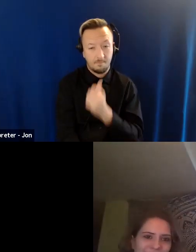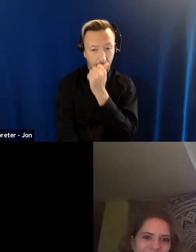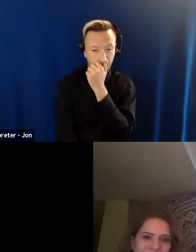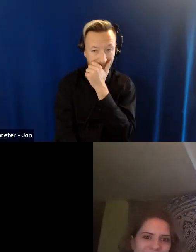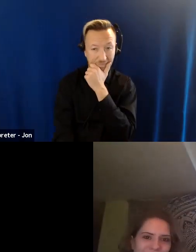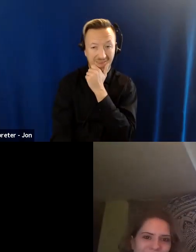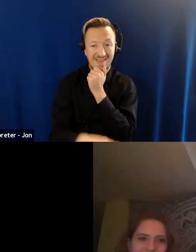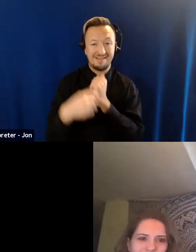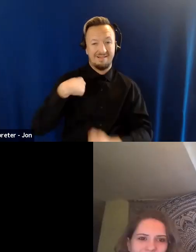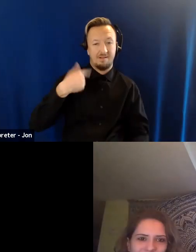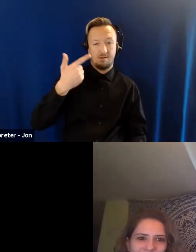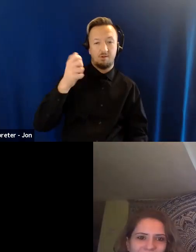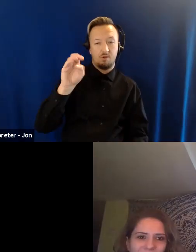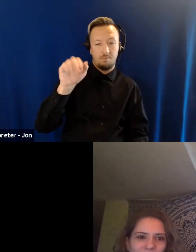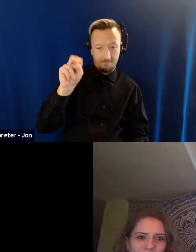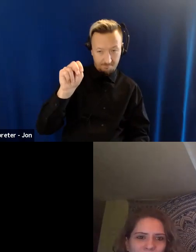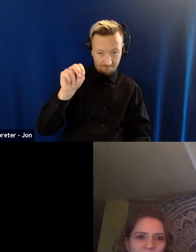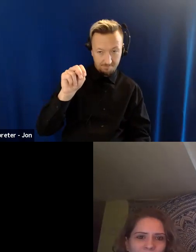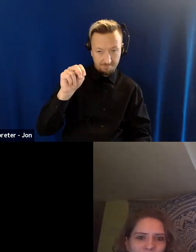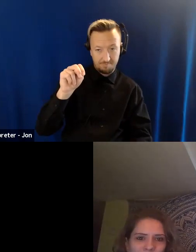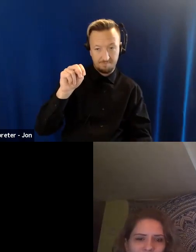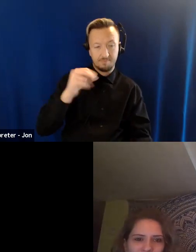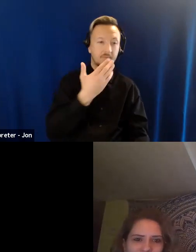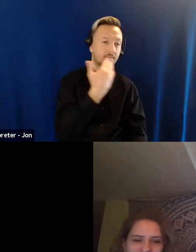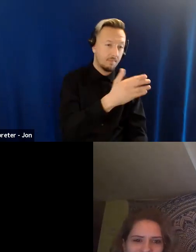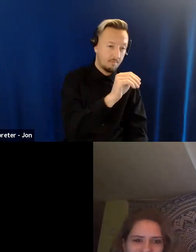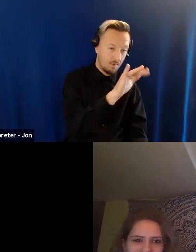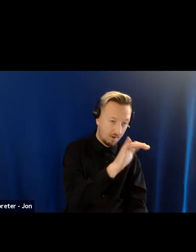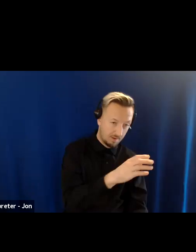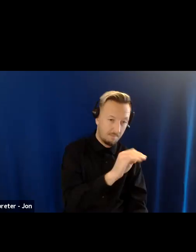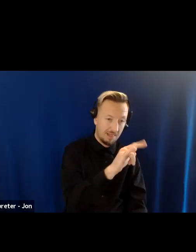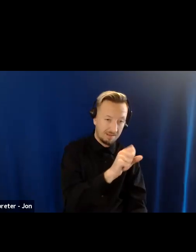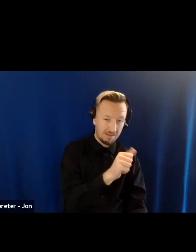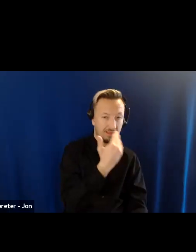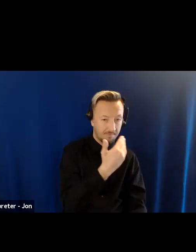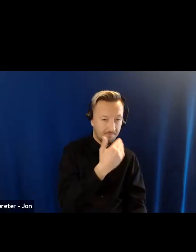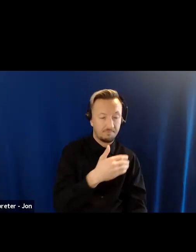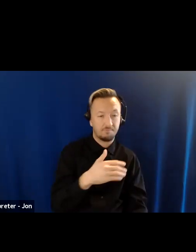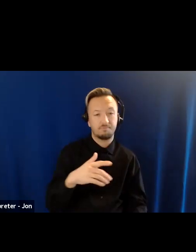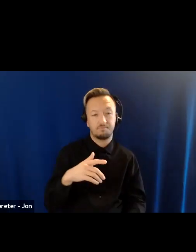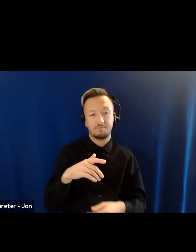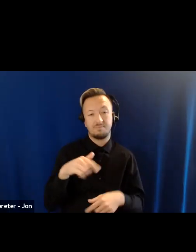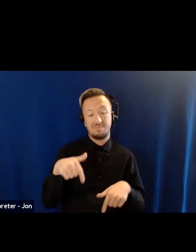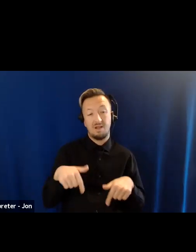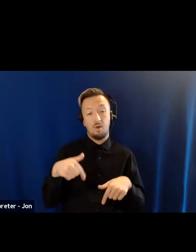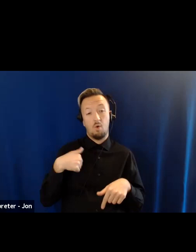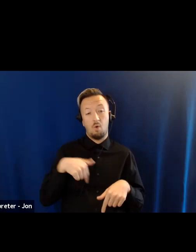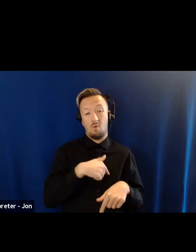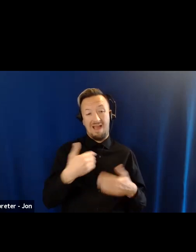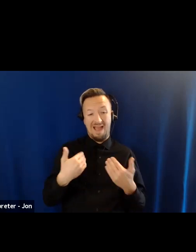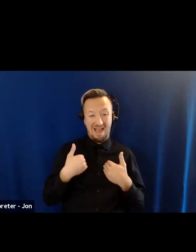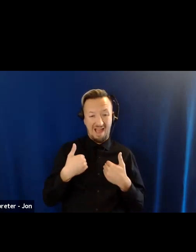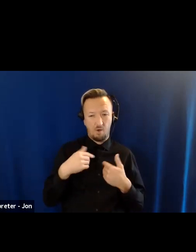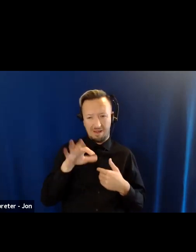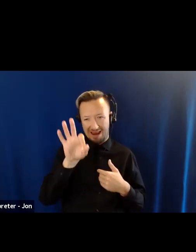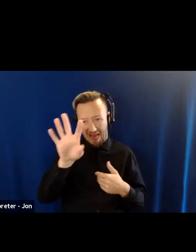This is Herman Perotti for the partnership. Thank you, Marcy, and thank you, Melissa. We have 94 attendees. Thank you